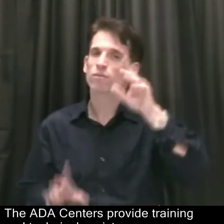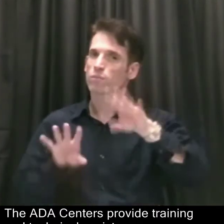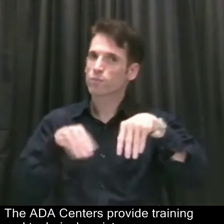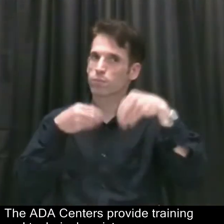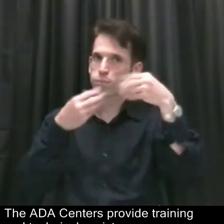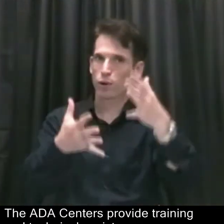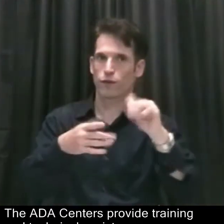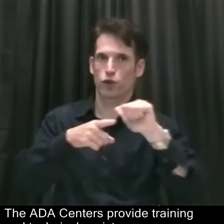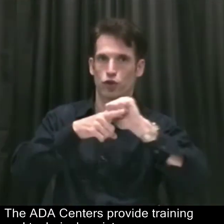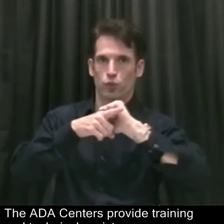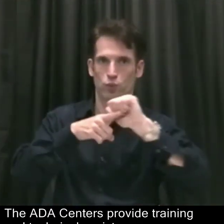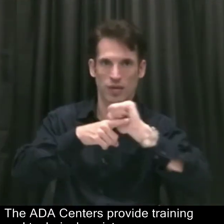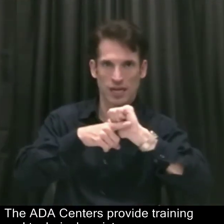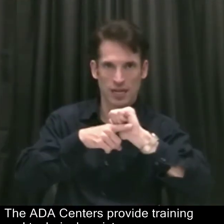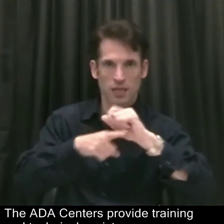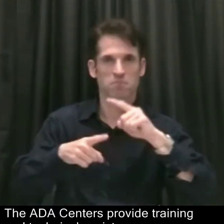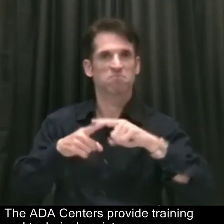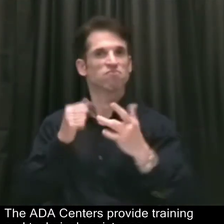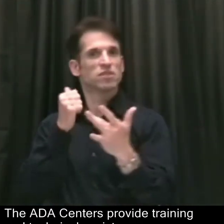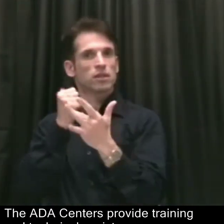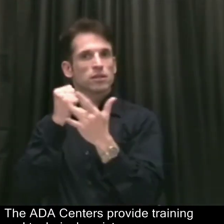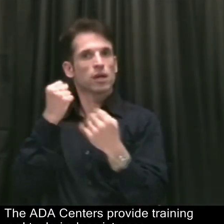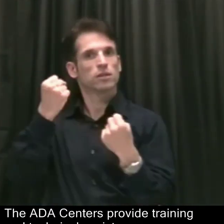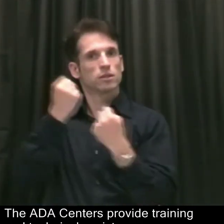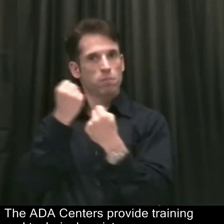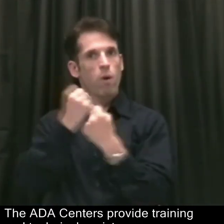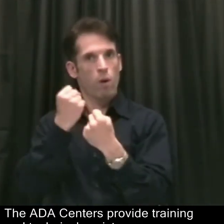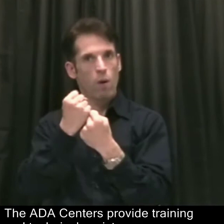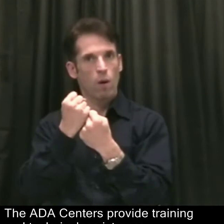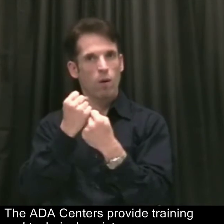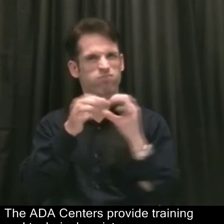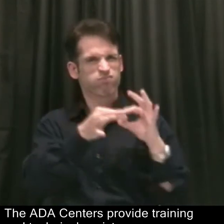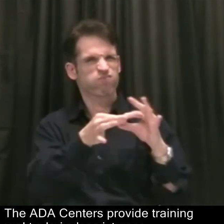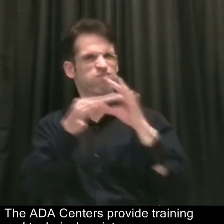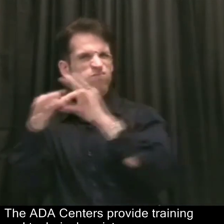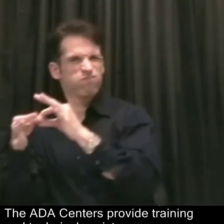The ADA centers provide training and technical assistance